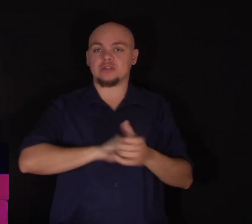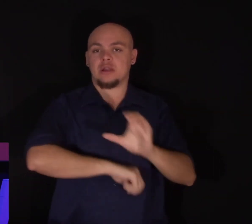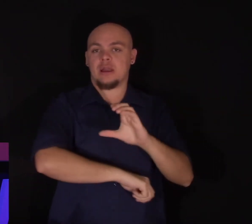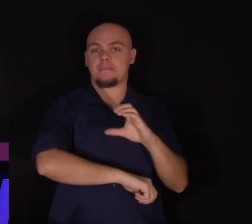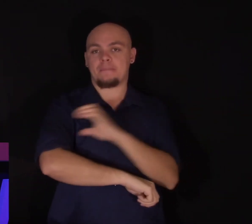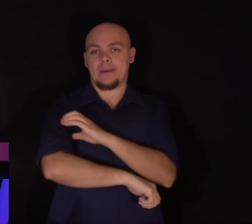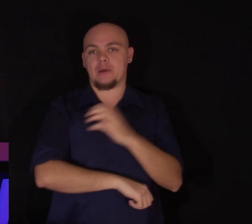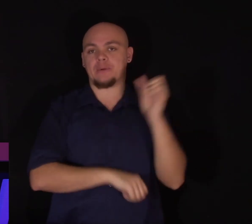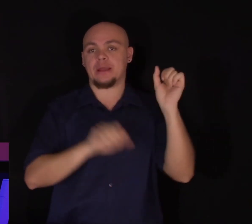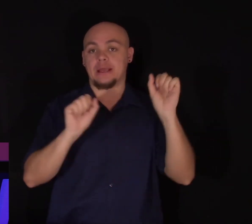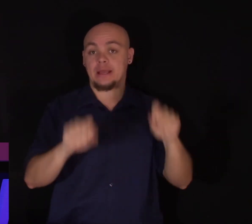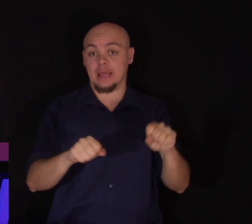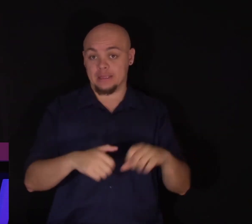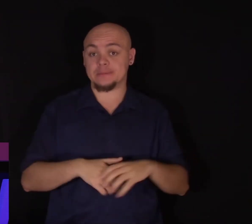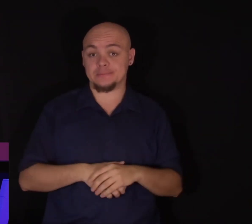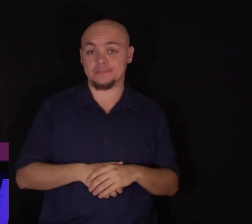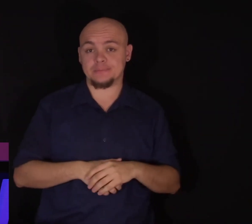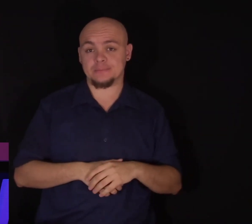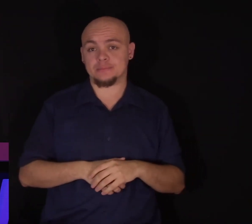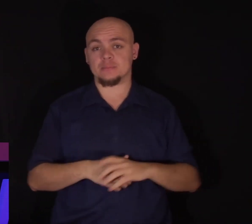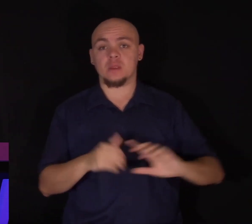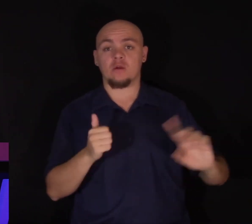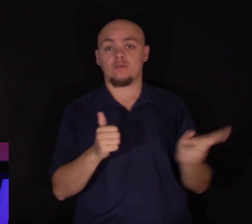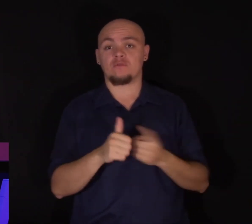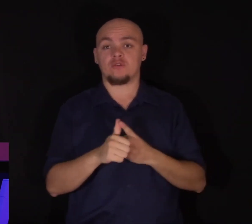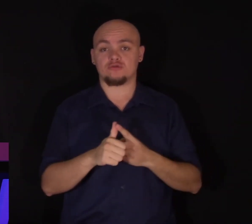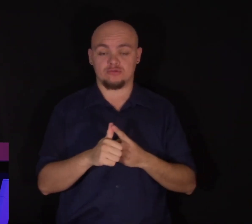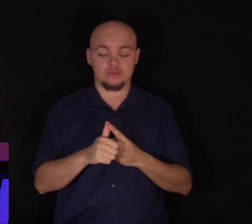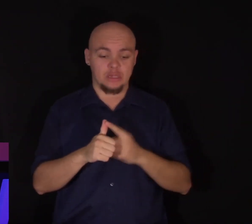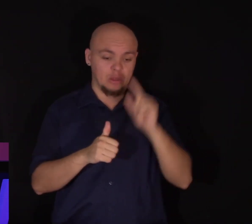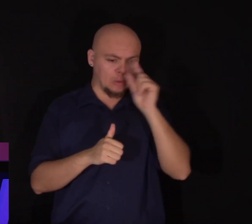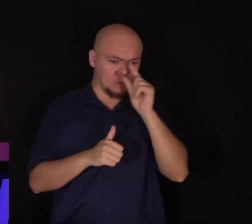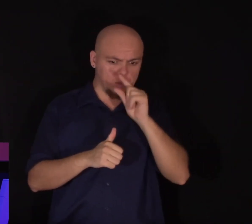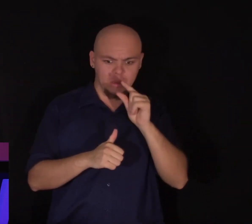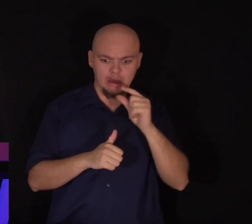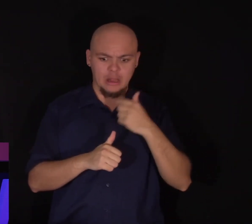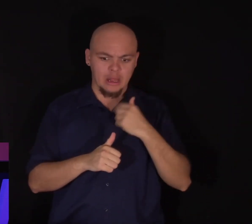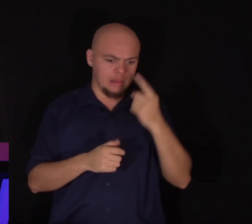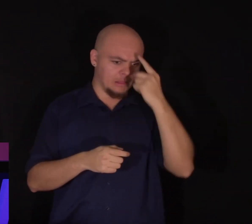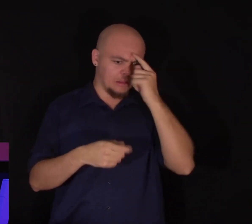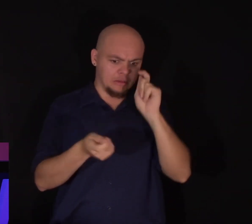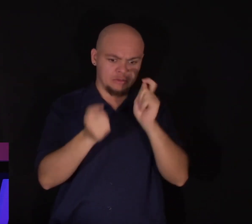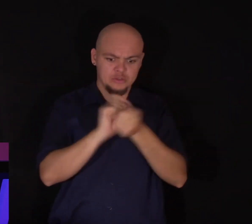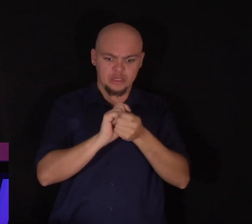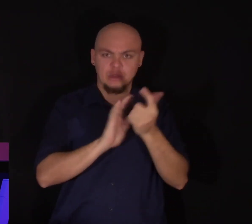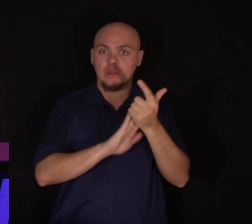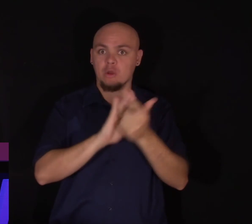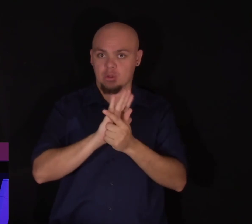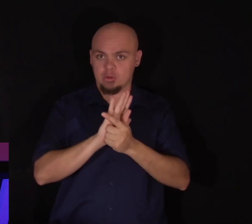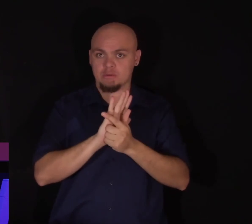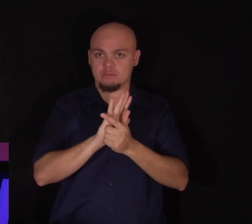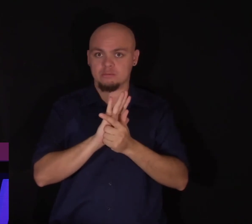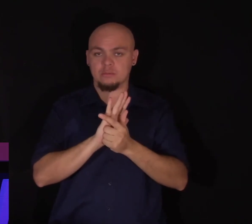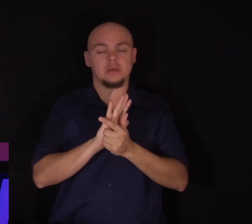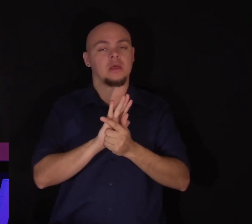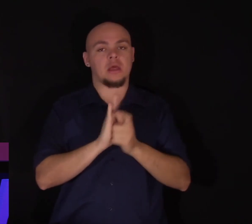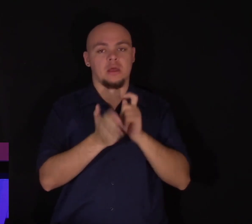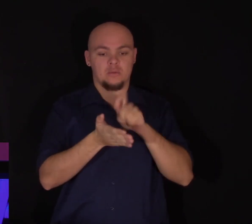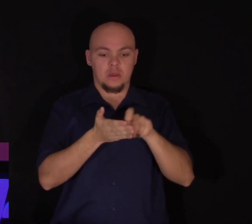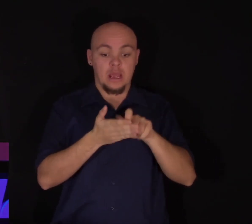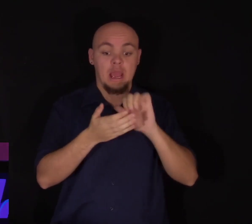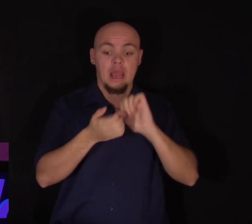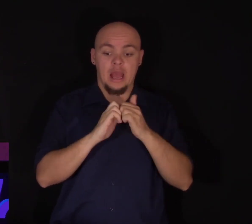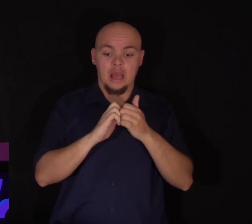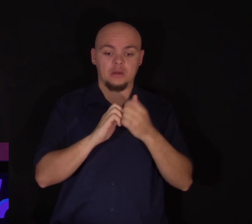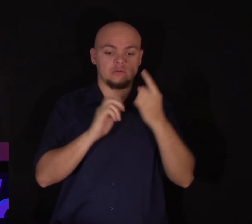me. The first thing I did when I thought about changing the law, was I Googled it. I literally wrote, how does